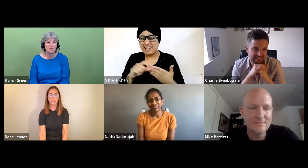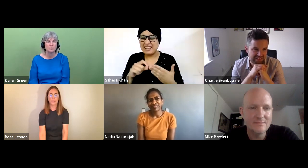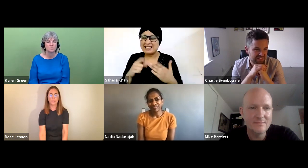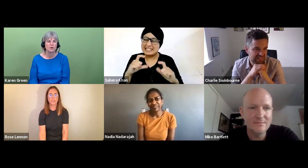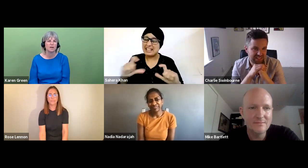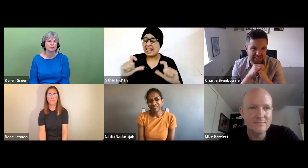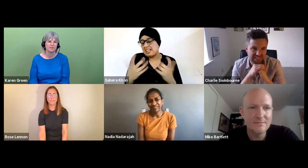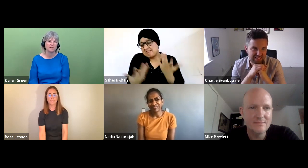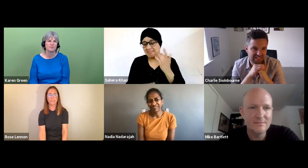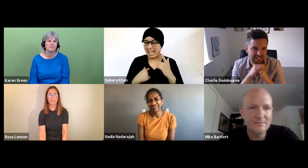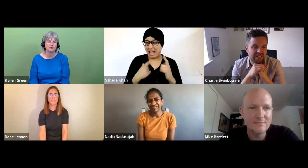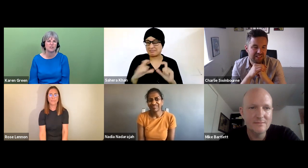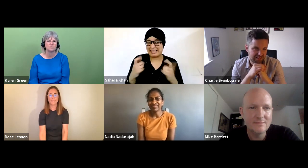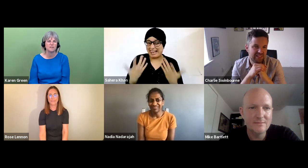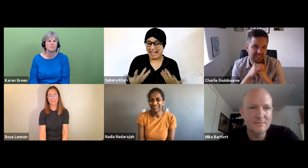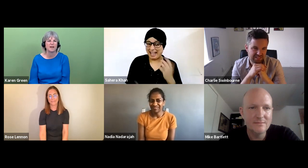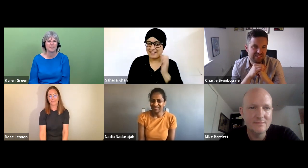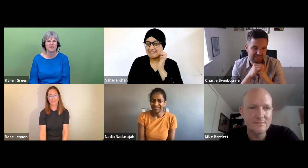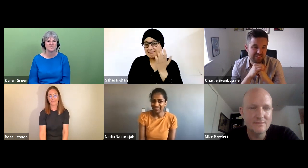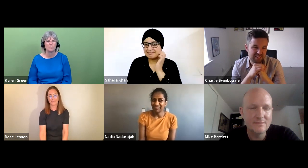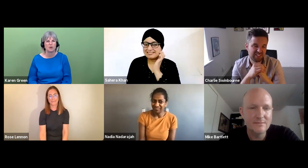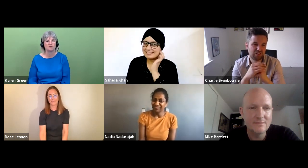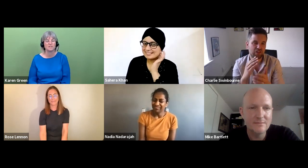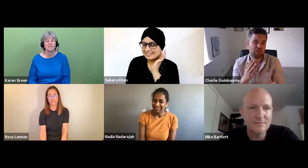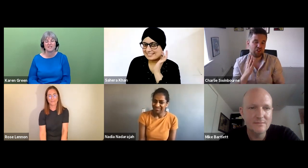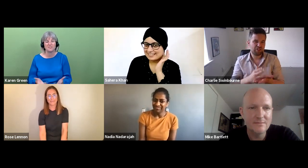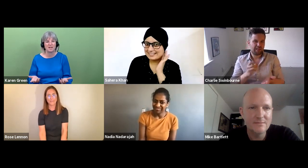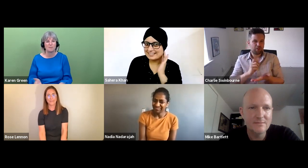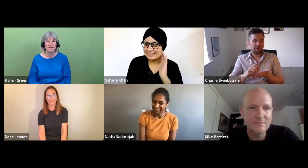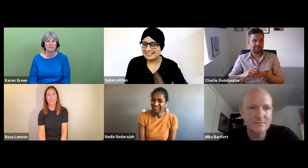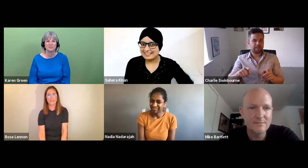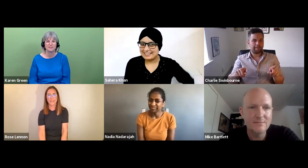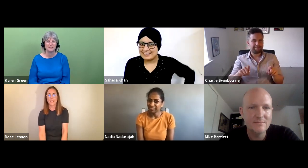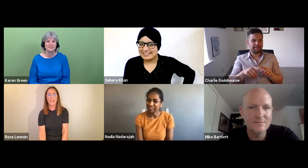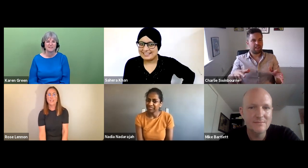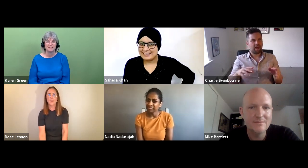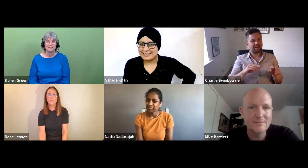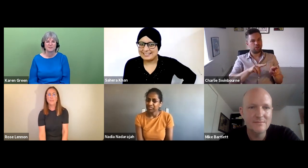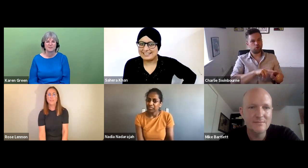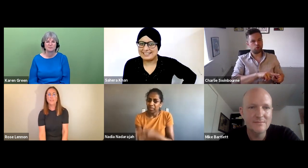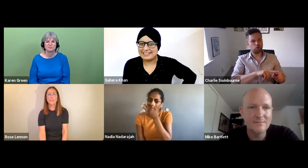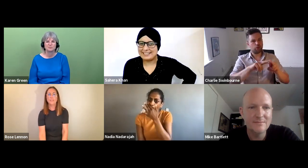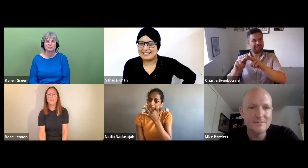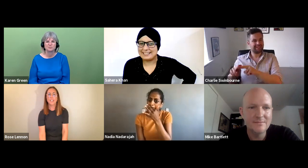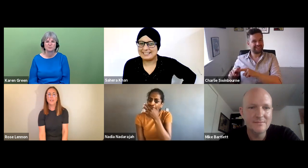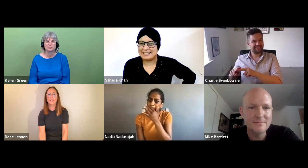as well that have had really good feedback, and that's helped my confidence. And here I am now. So for you, it's